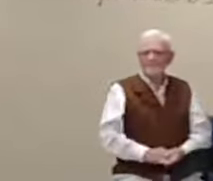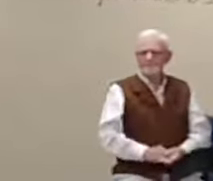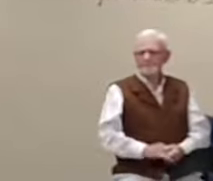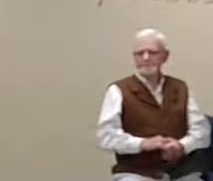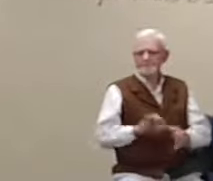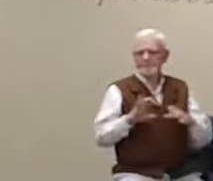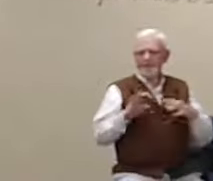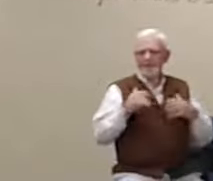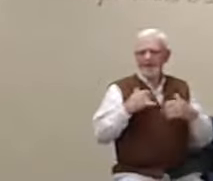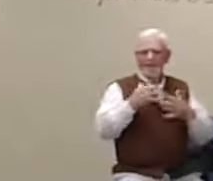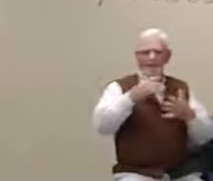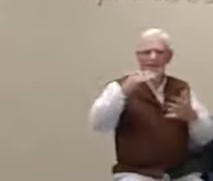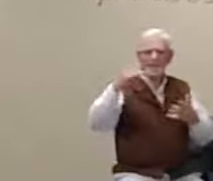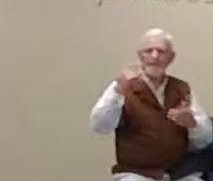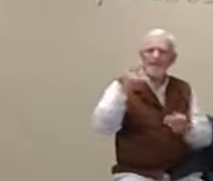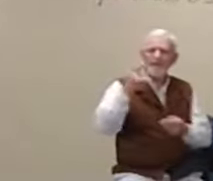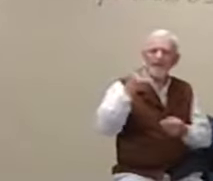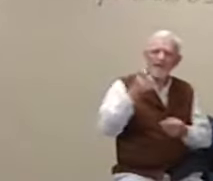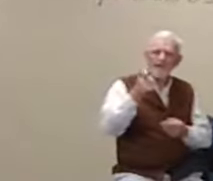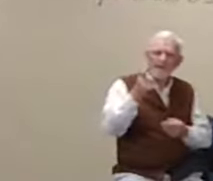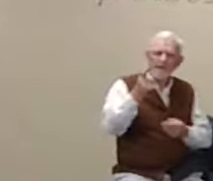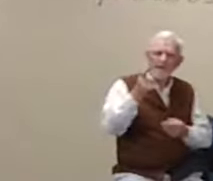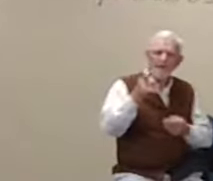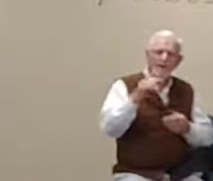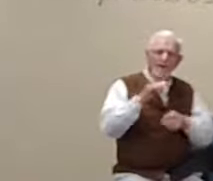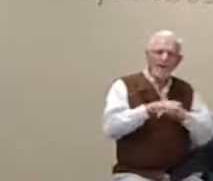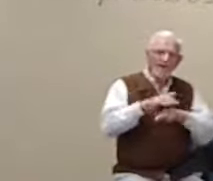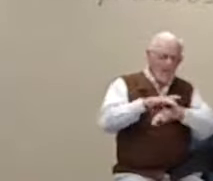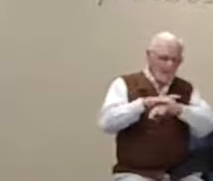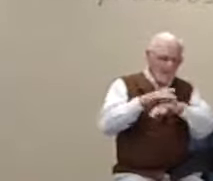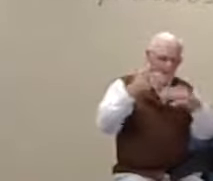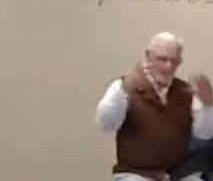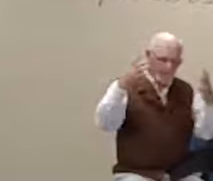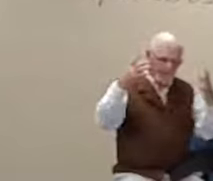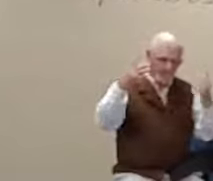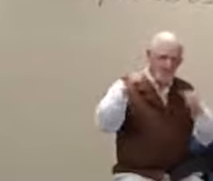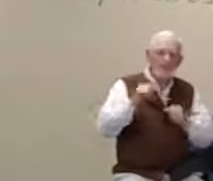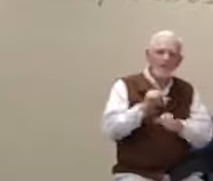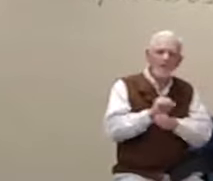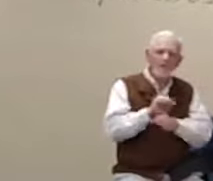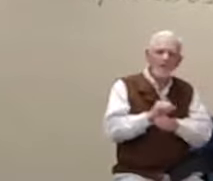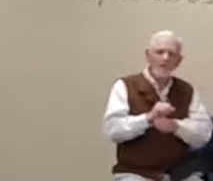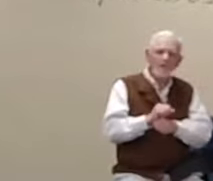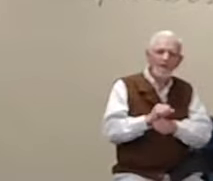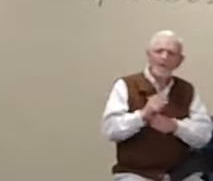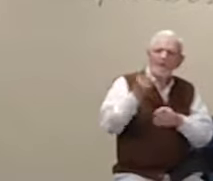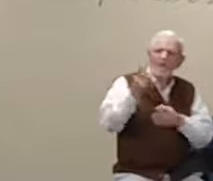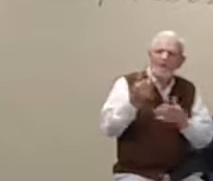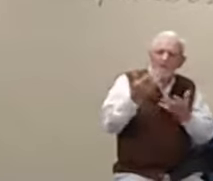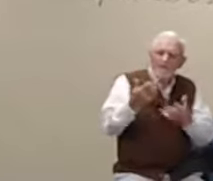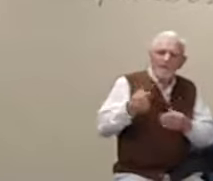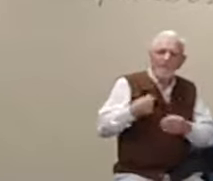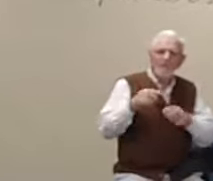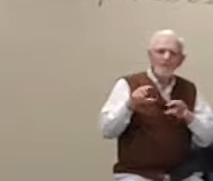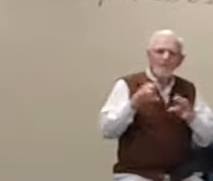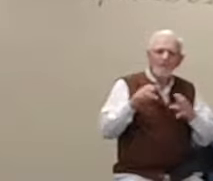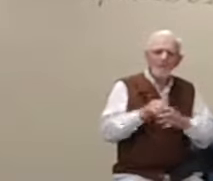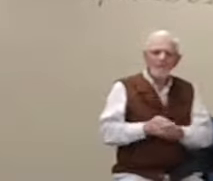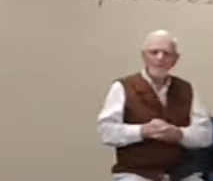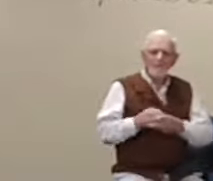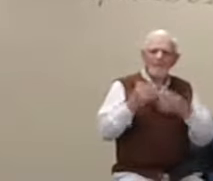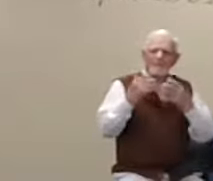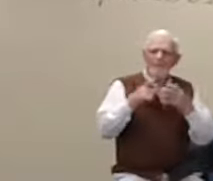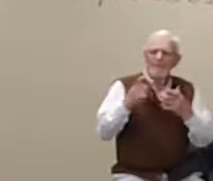have glorified thee on the earth. I have finished the work which thou gavest me to do. Let's go to the Lord in prayer. Lord, thank